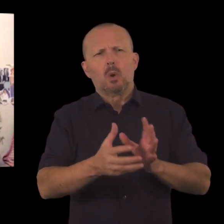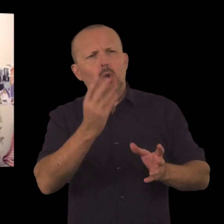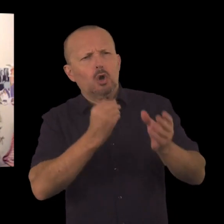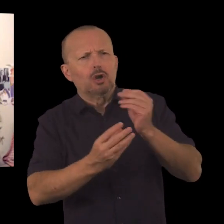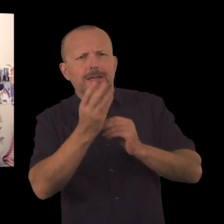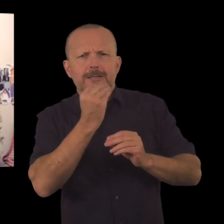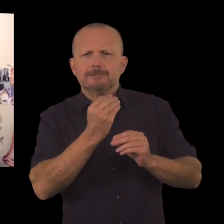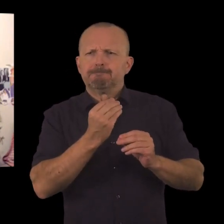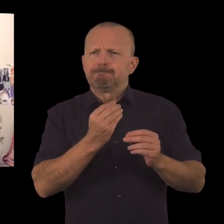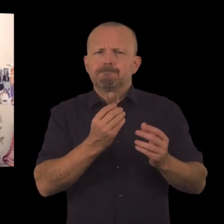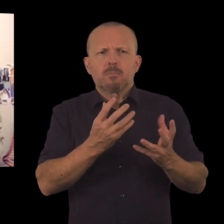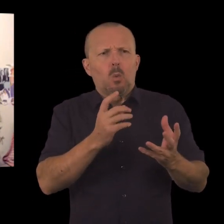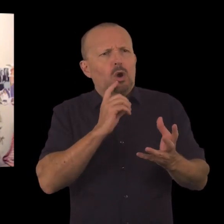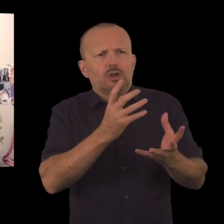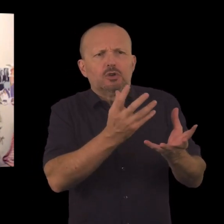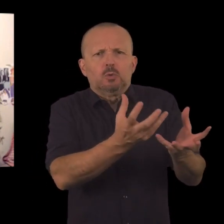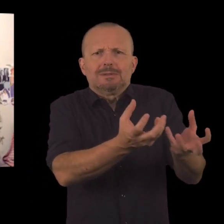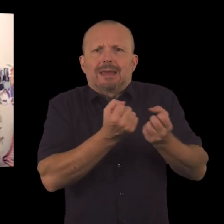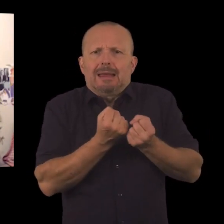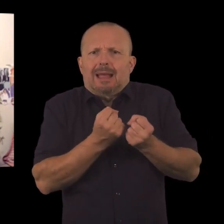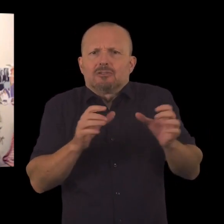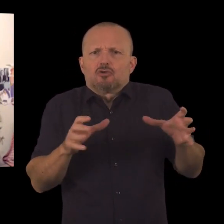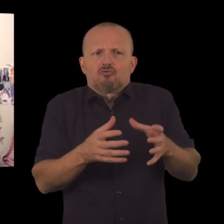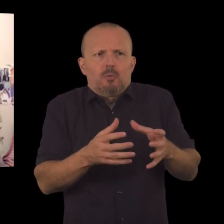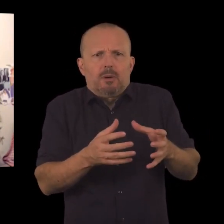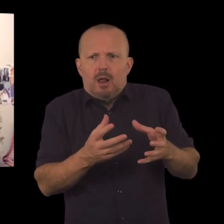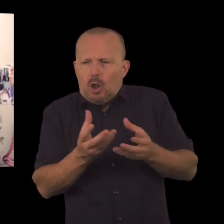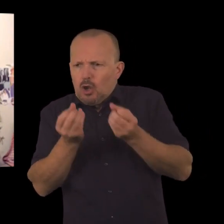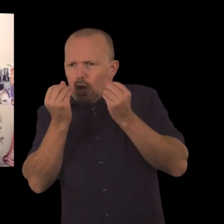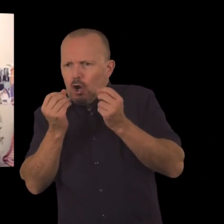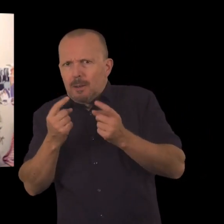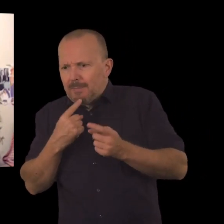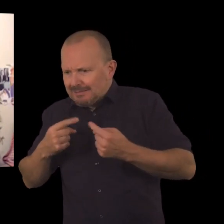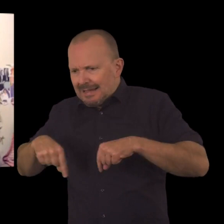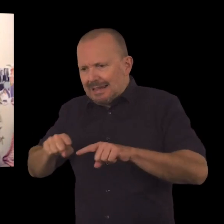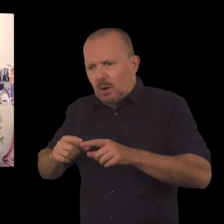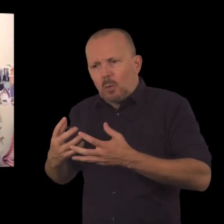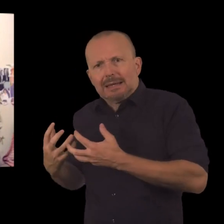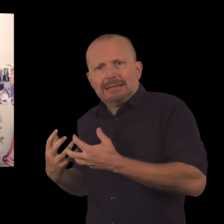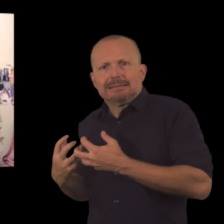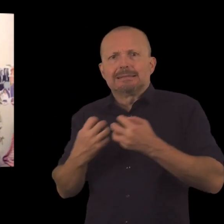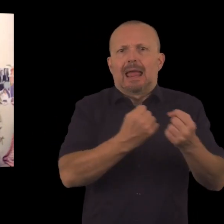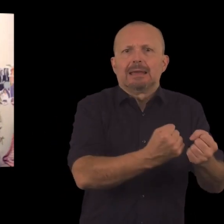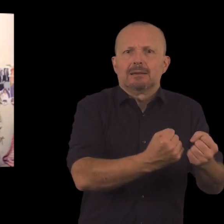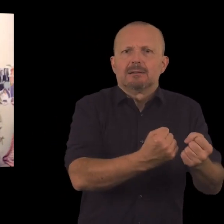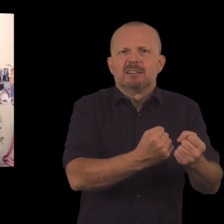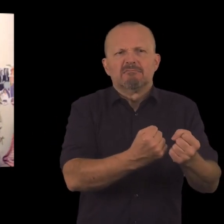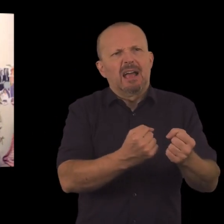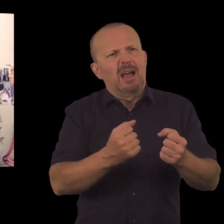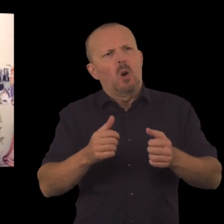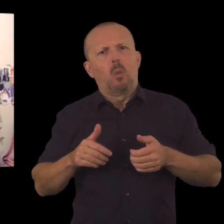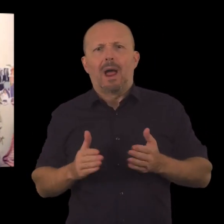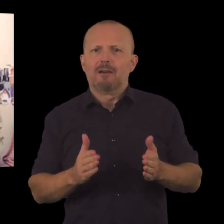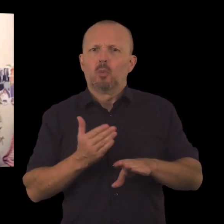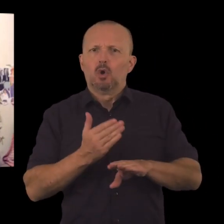that you've been there, because you can be like, what can we take as a group over as a sort of way of being? It's so fundamental.